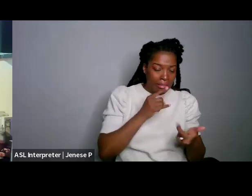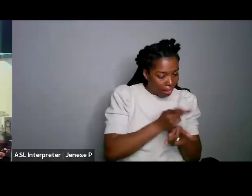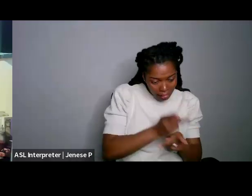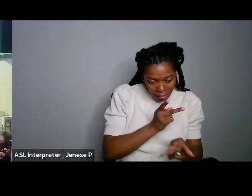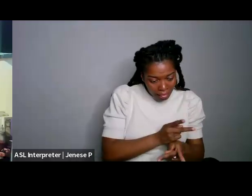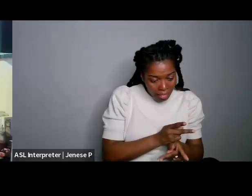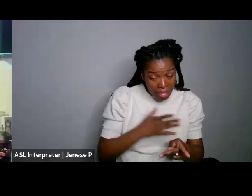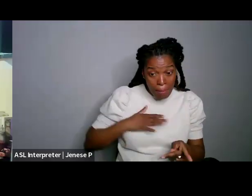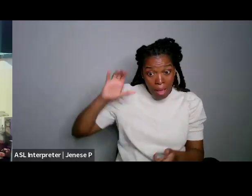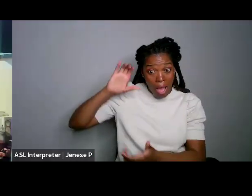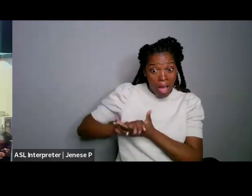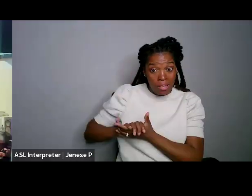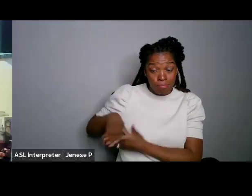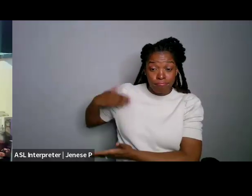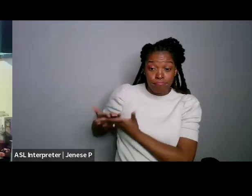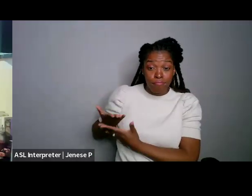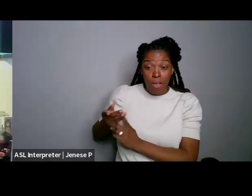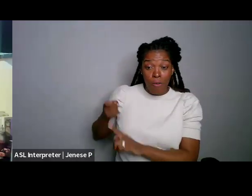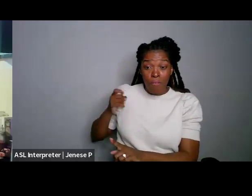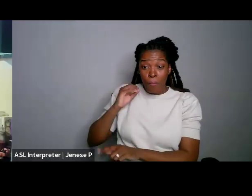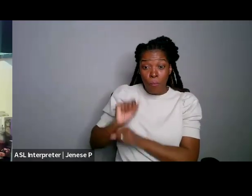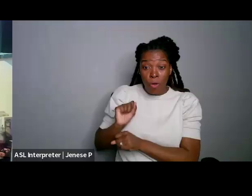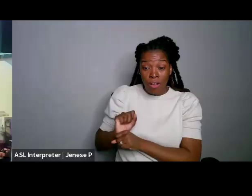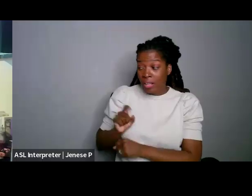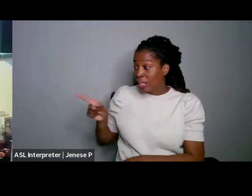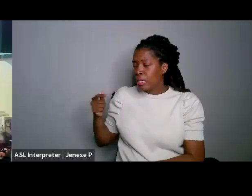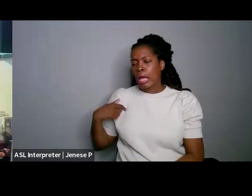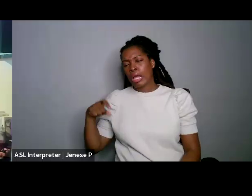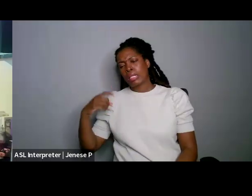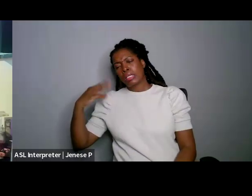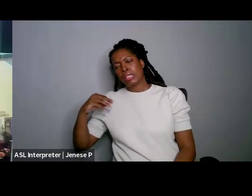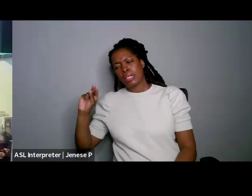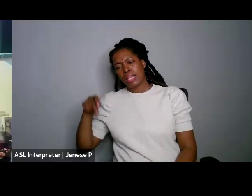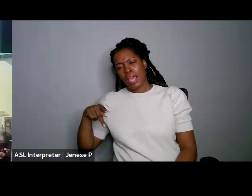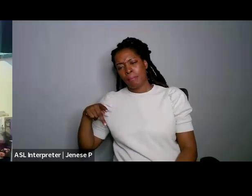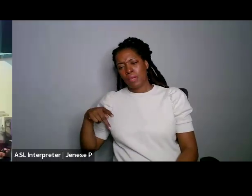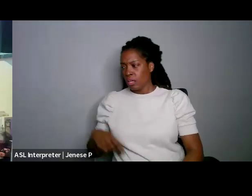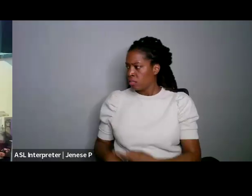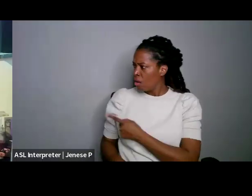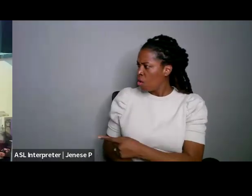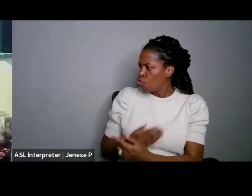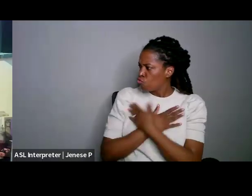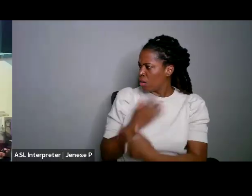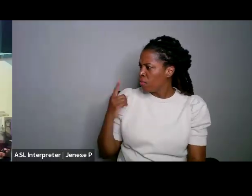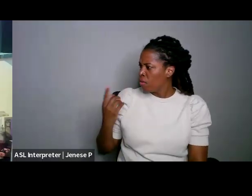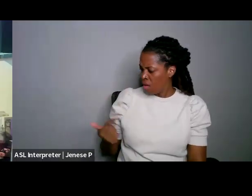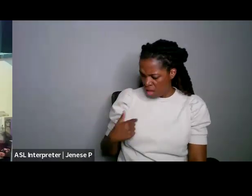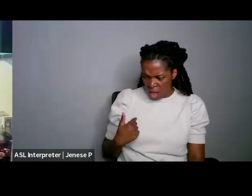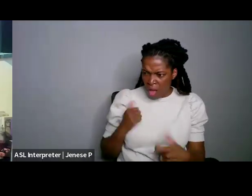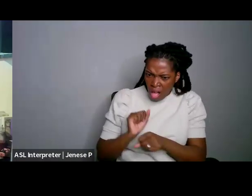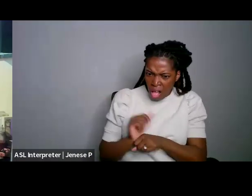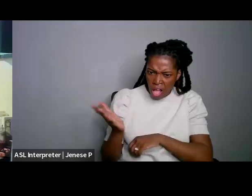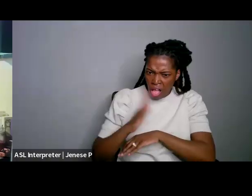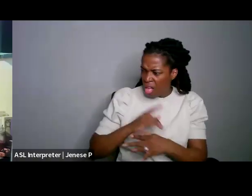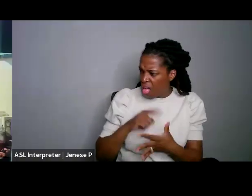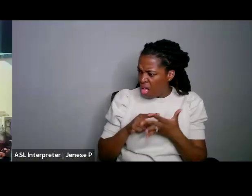he needed a nap, I'd look at him and say, well, why do you get to rest? Why don't I get to rest? I would